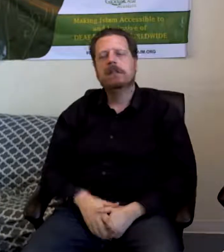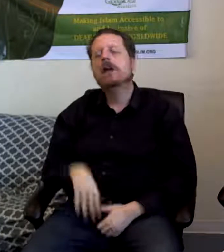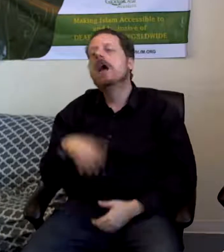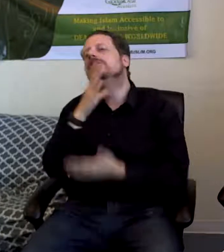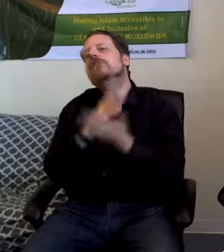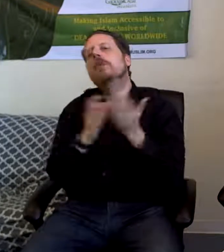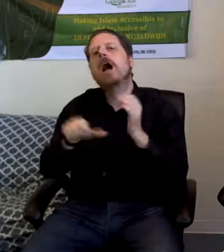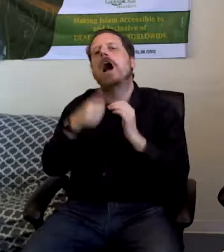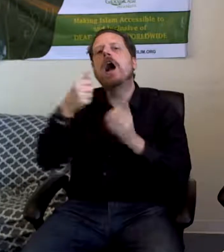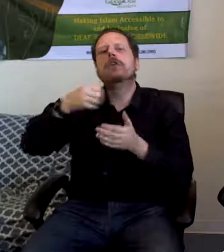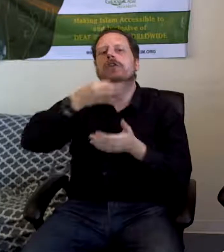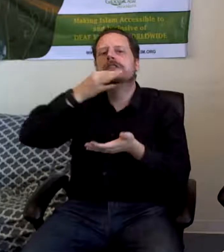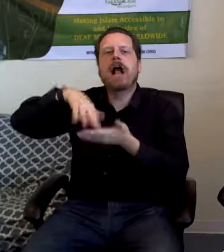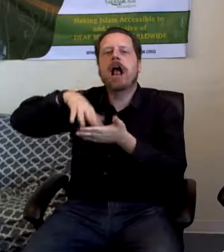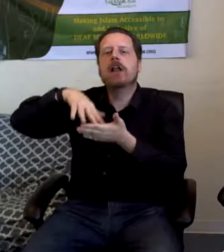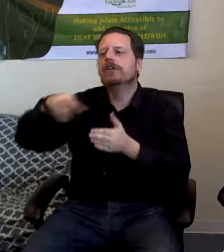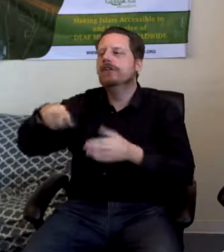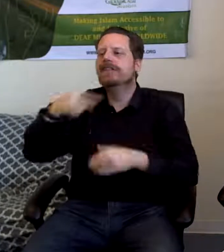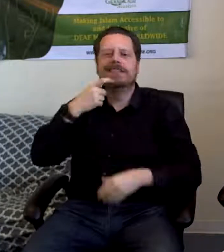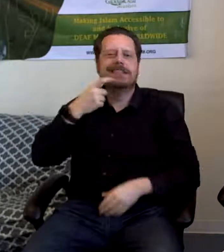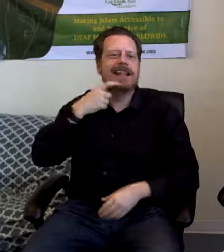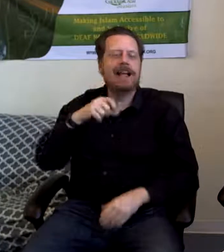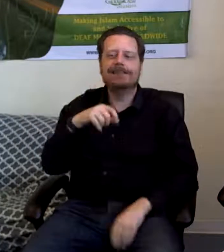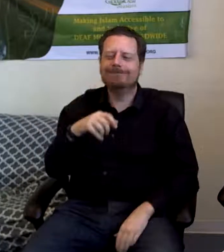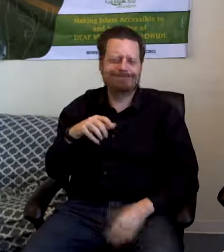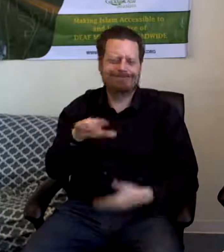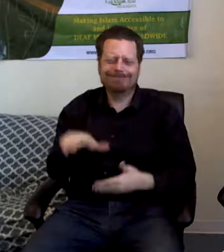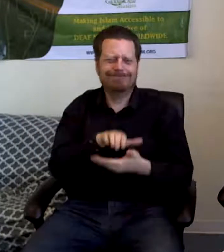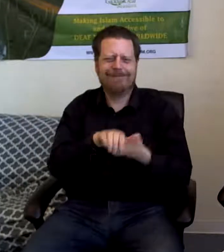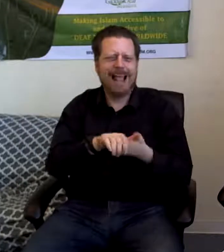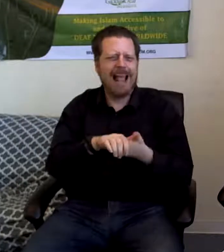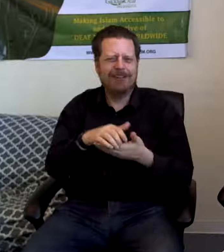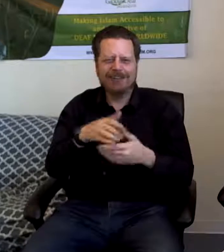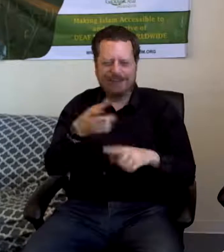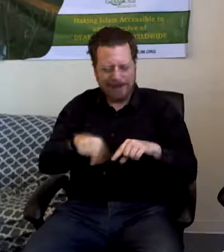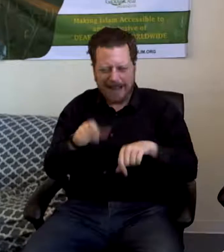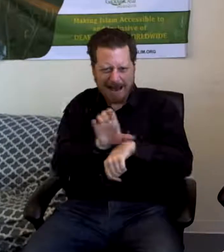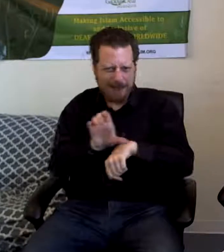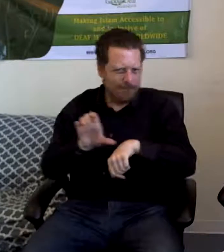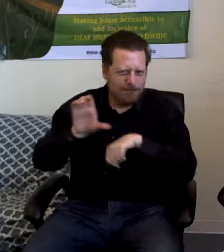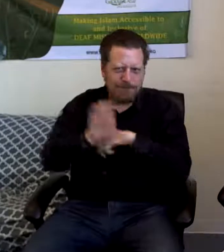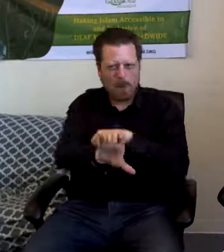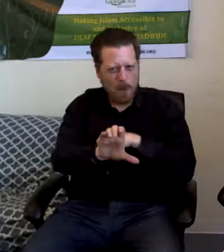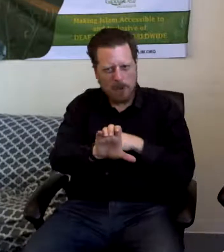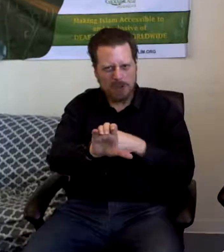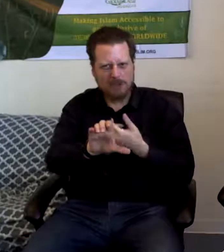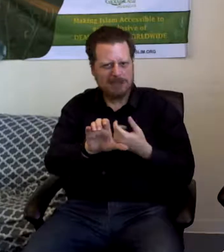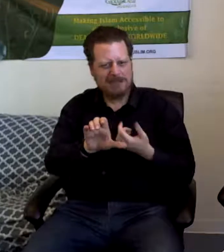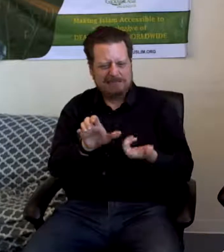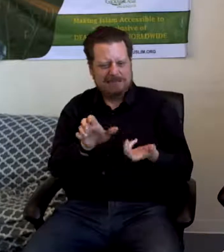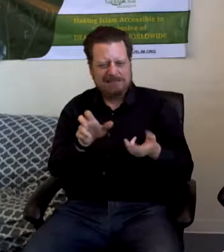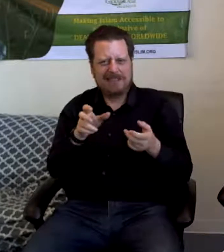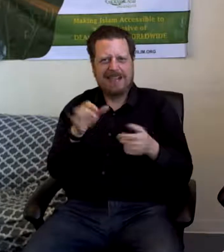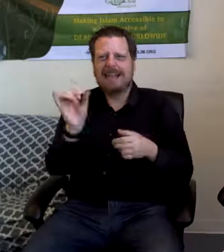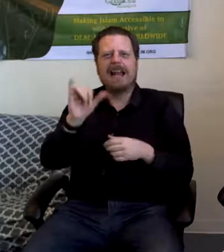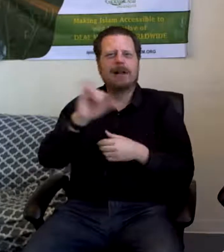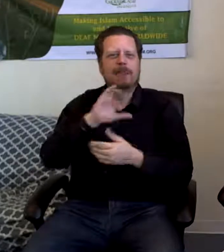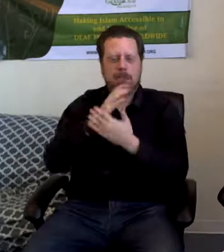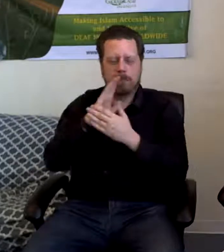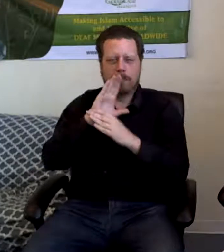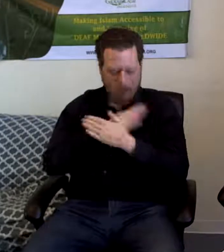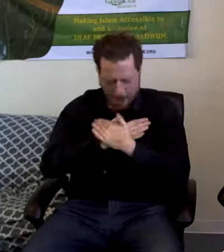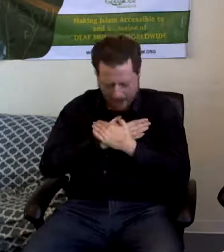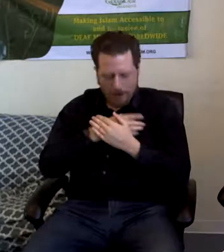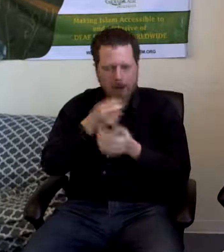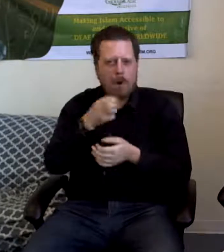said because marriage is not a compulsory issue like prayer or